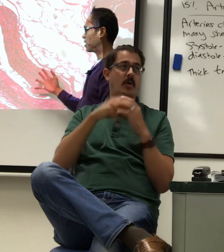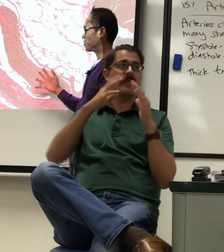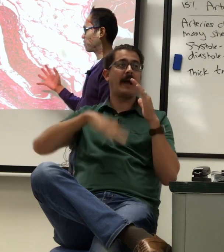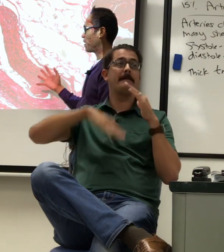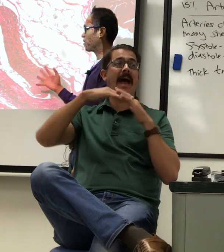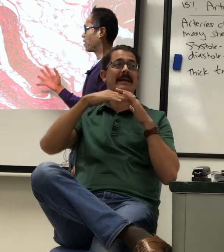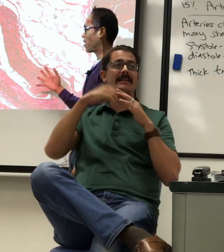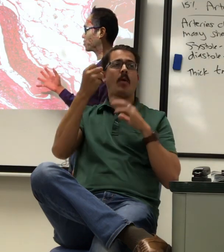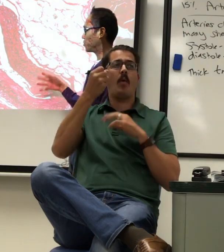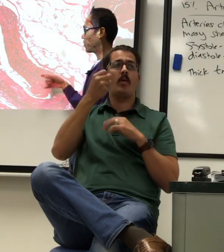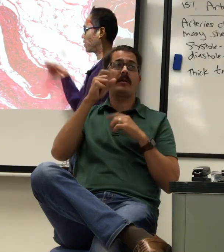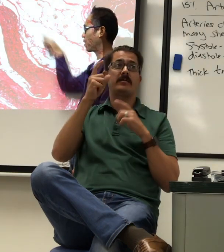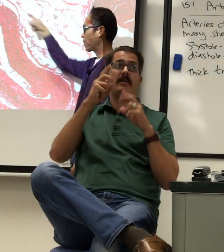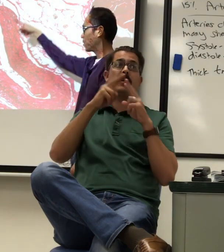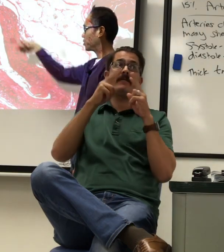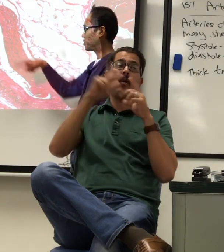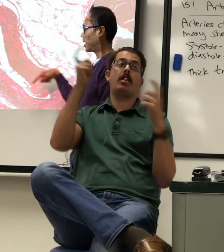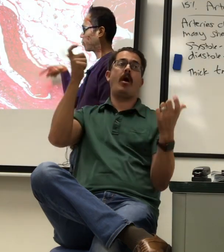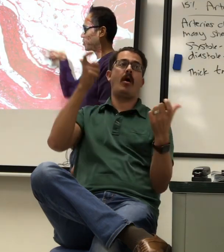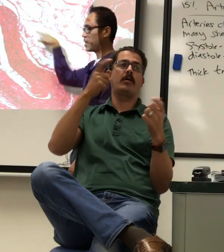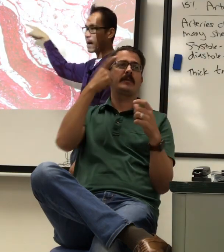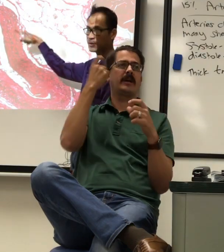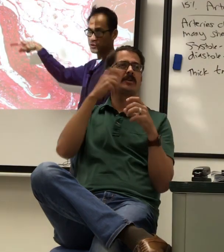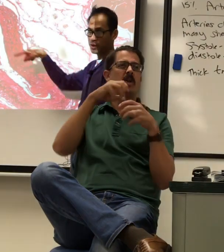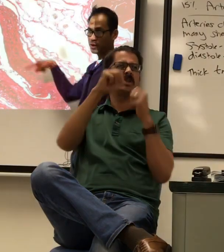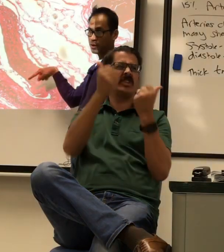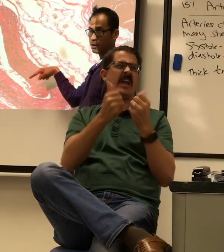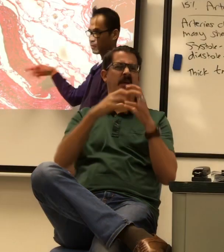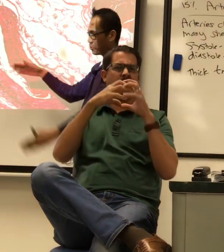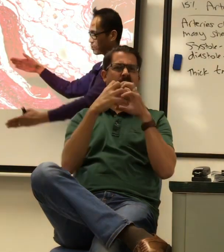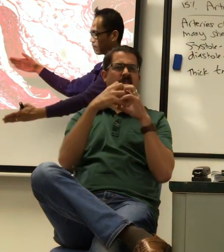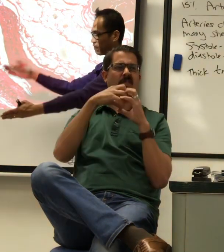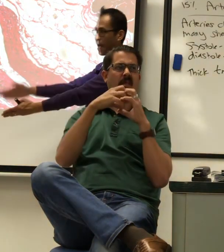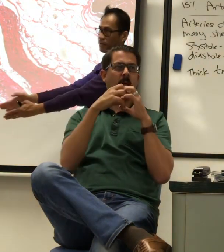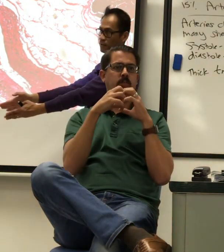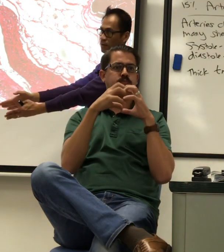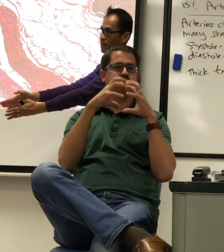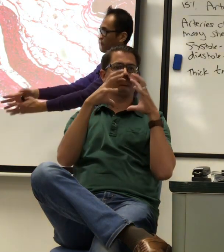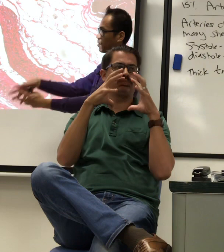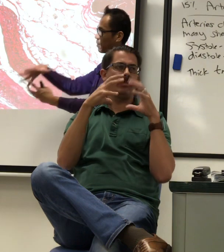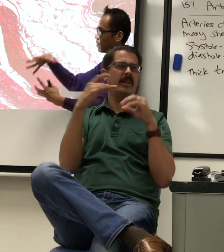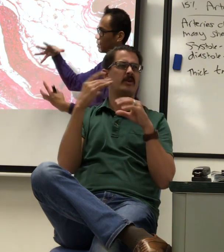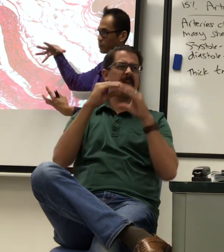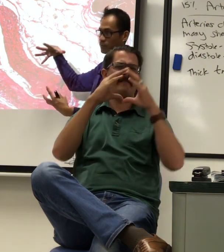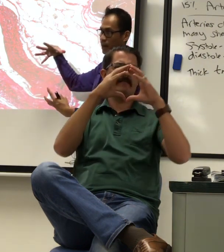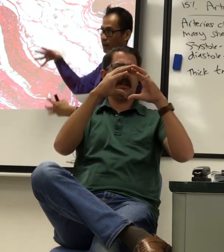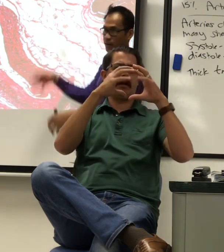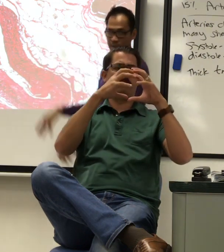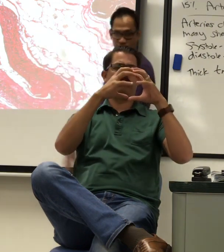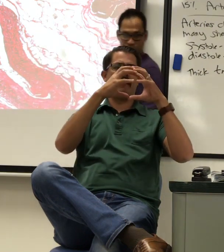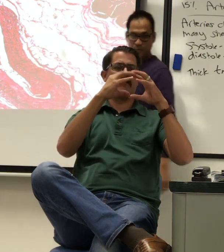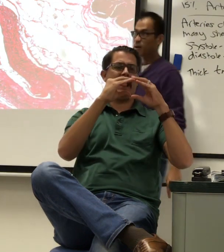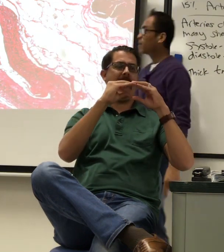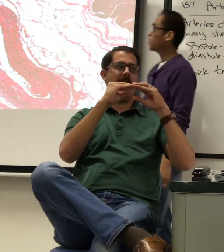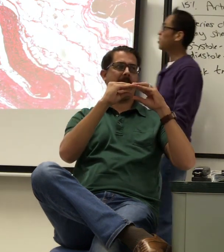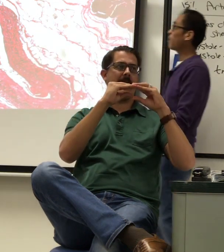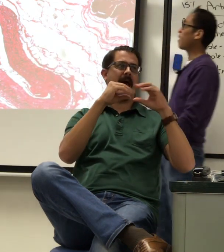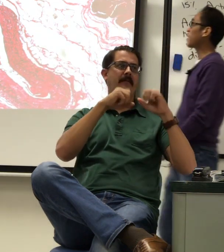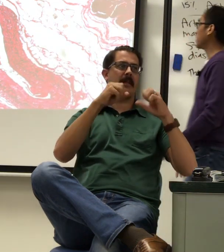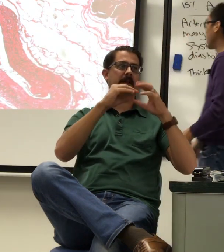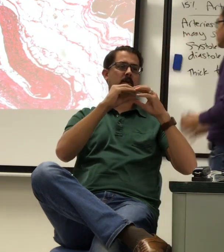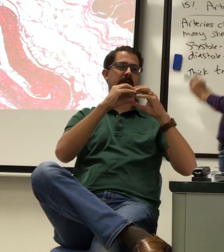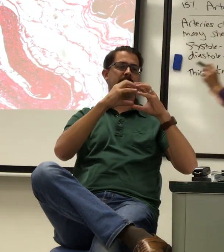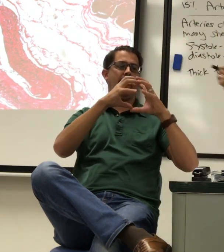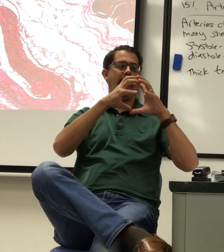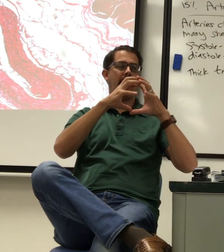of these things are very large due to their shape or geometry. They're usually flattened and they have the ability to expand. So a